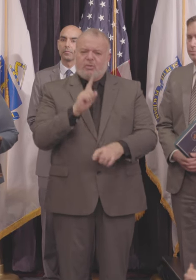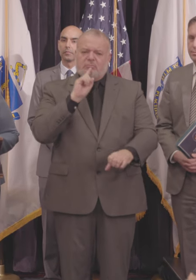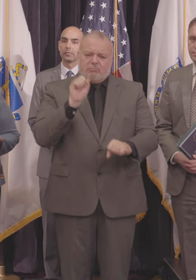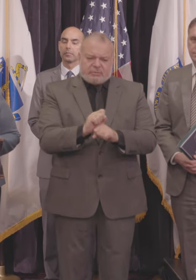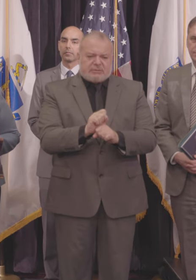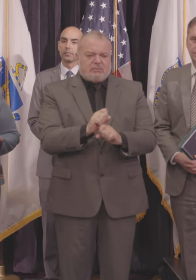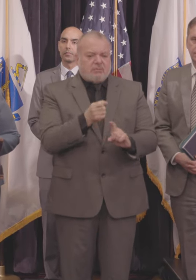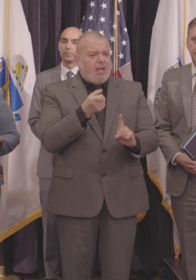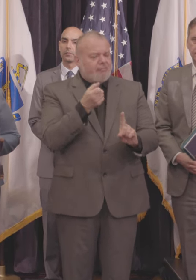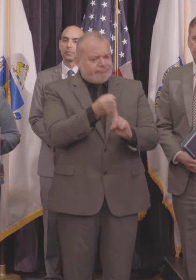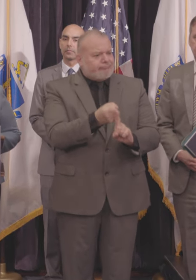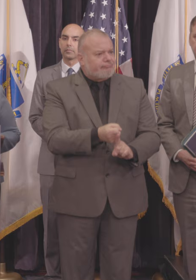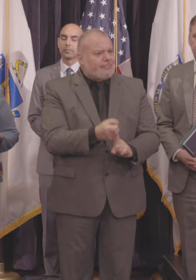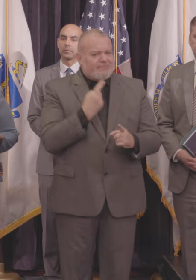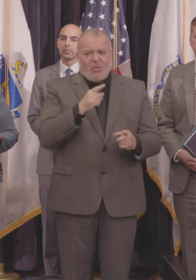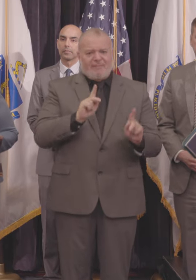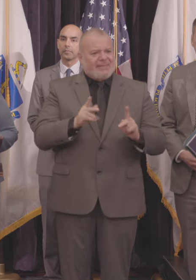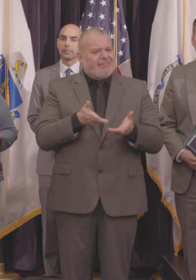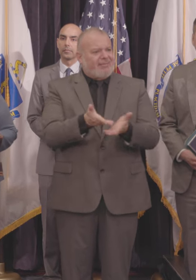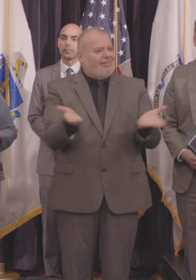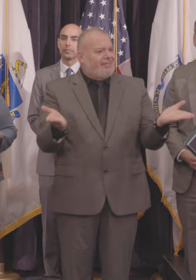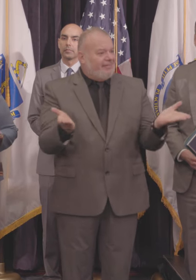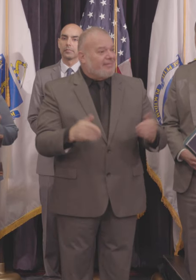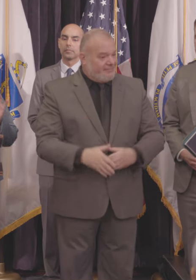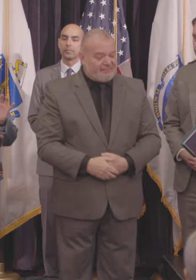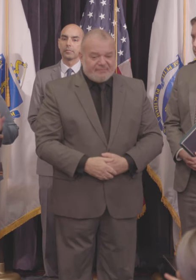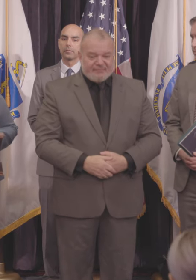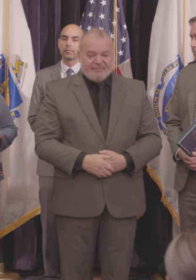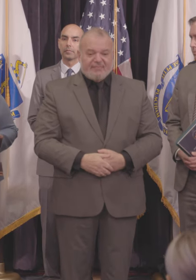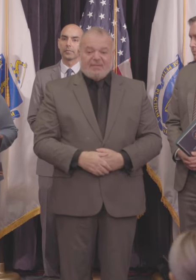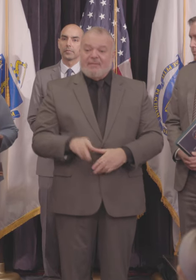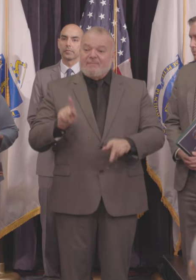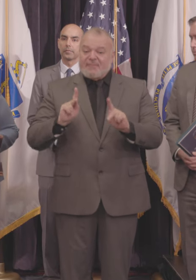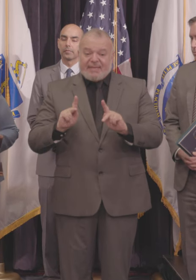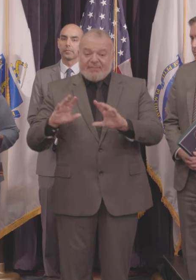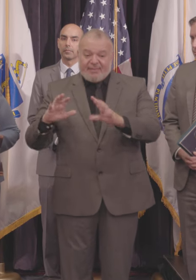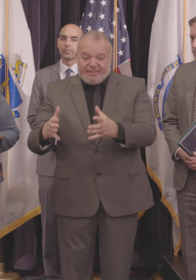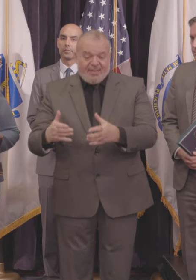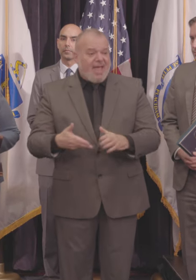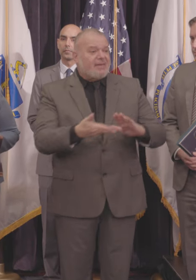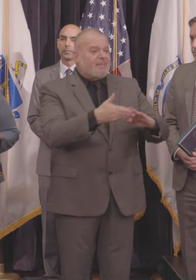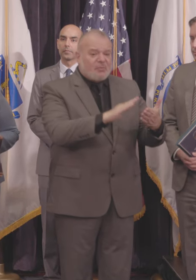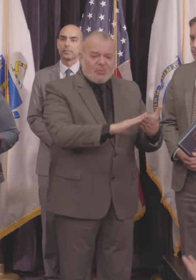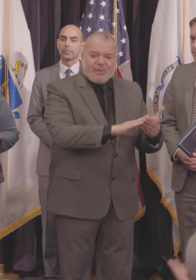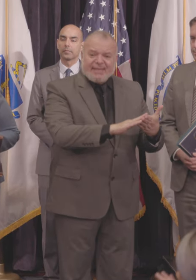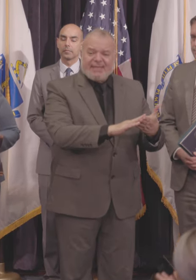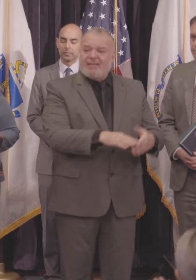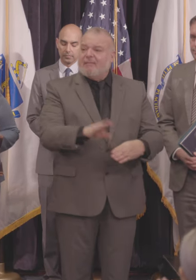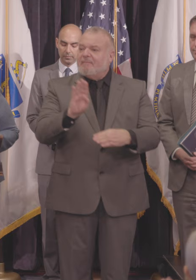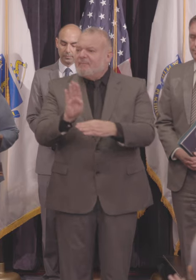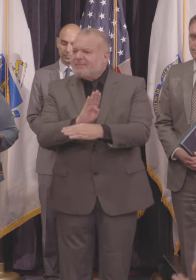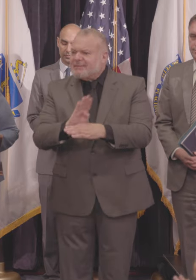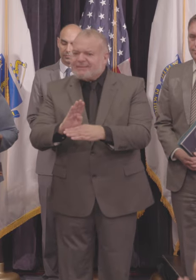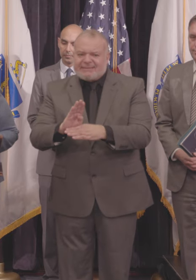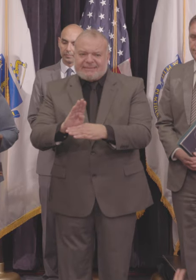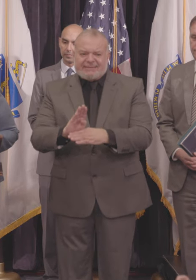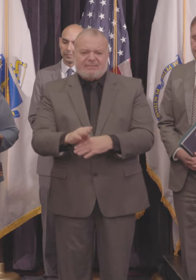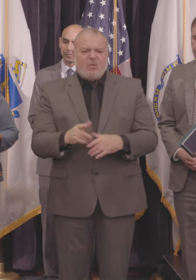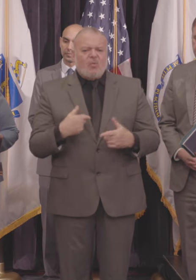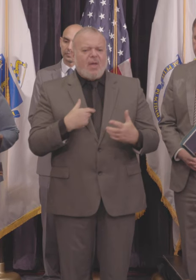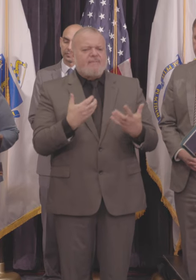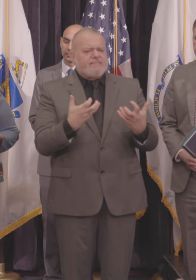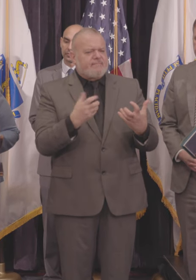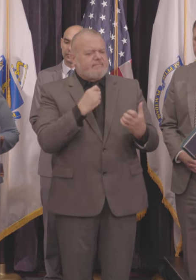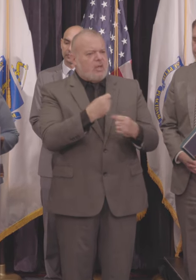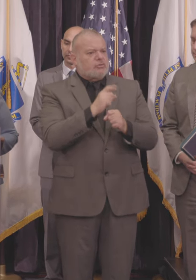we know there are people. People, communities, businesses, all of this budget is tied to trying to ensure we're doing the best we can to serve that